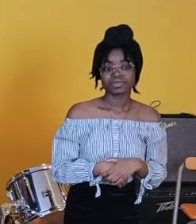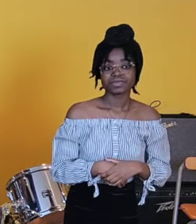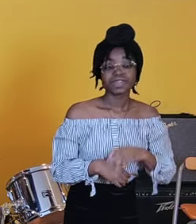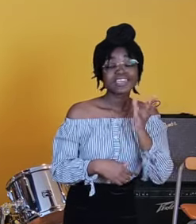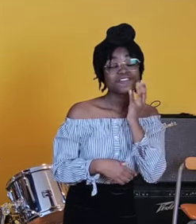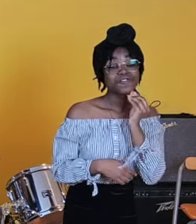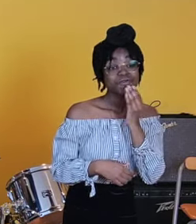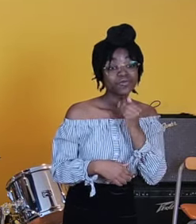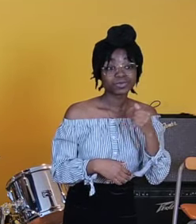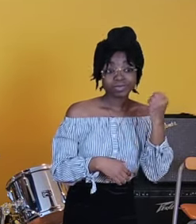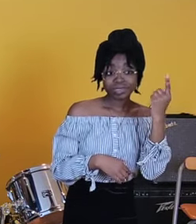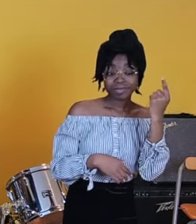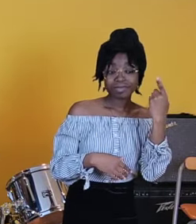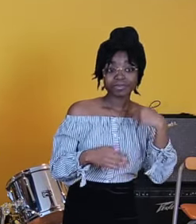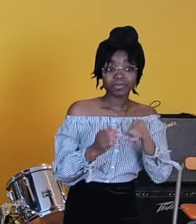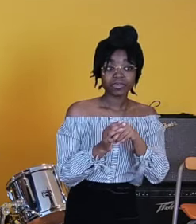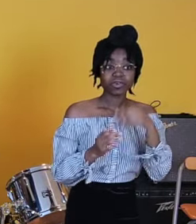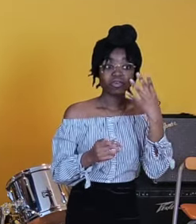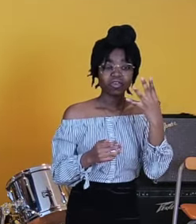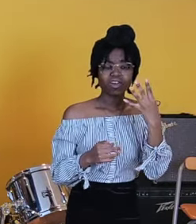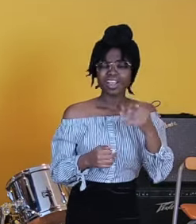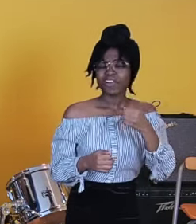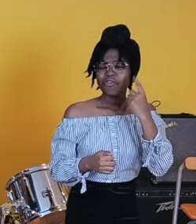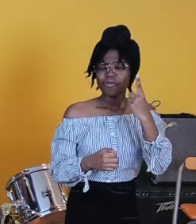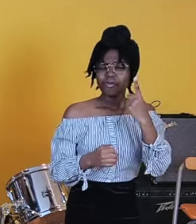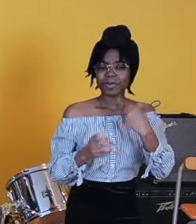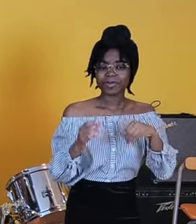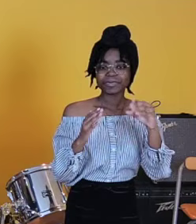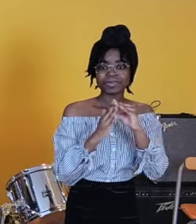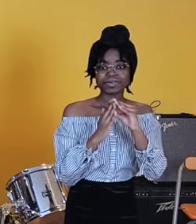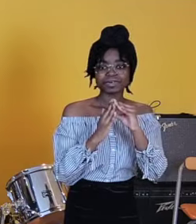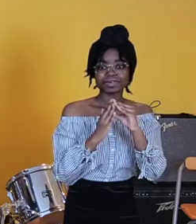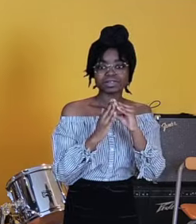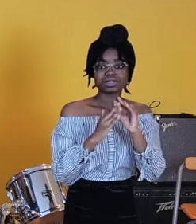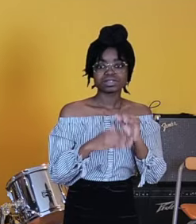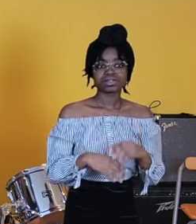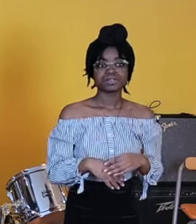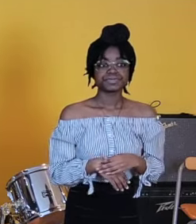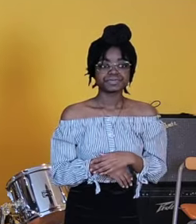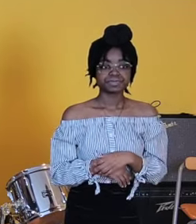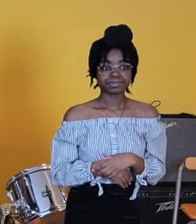Hebrews 11, verse 4. A single, just one verse, Hebrews 11, 4.